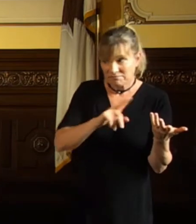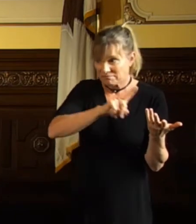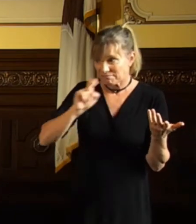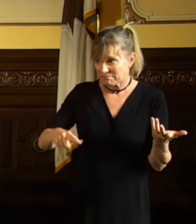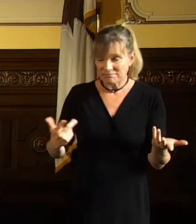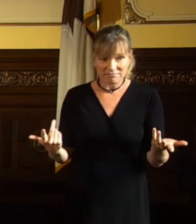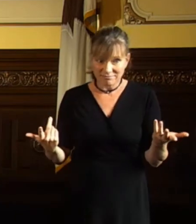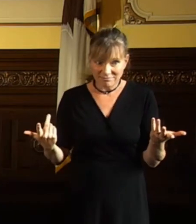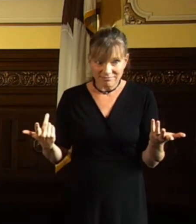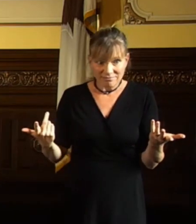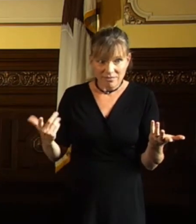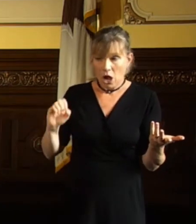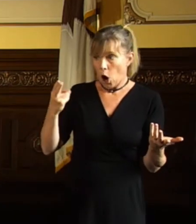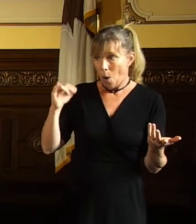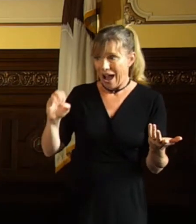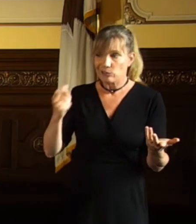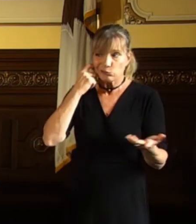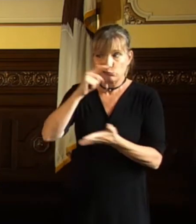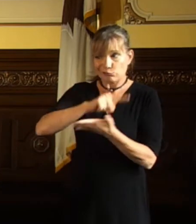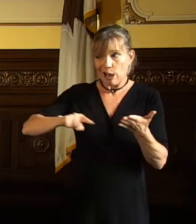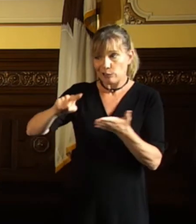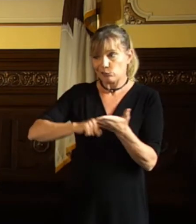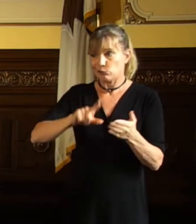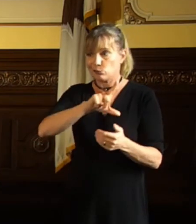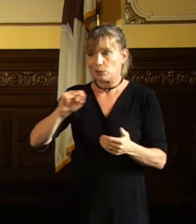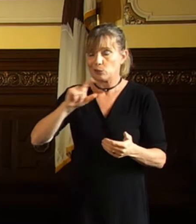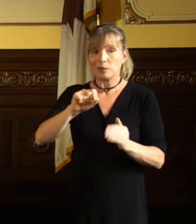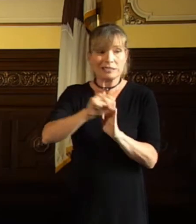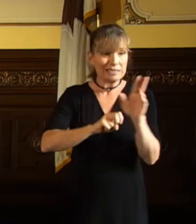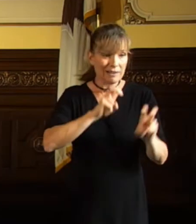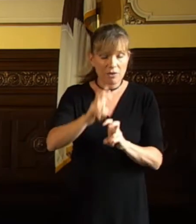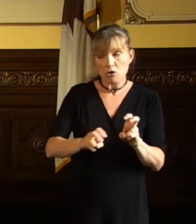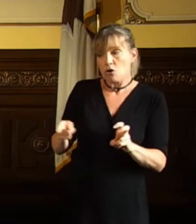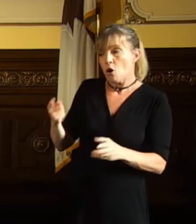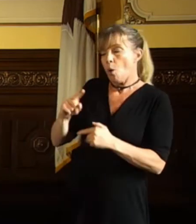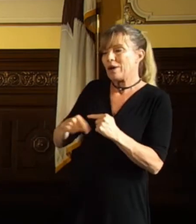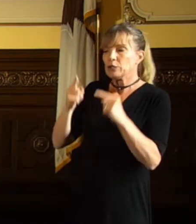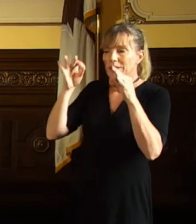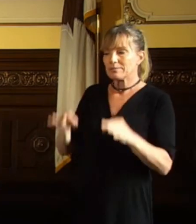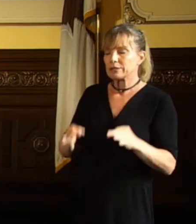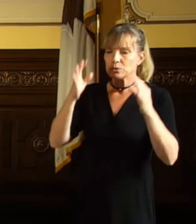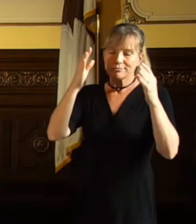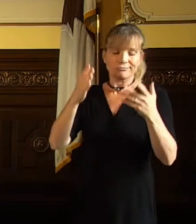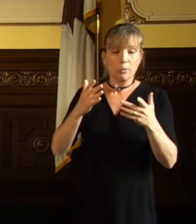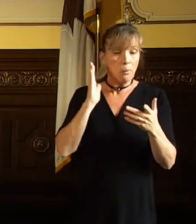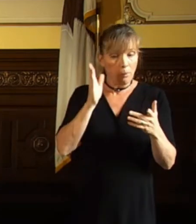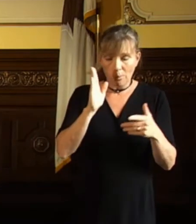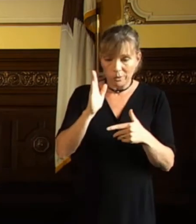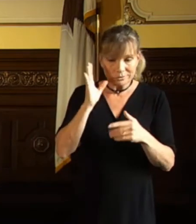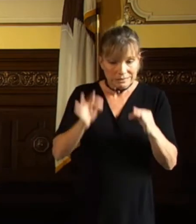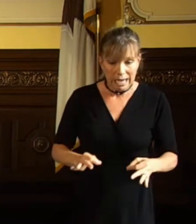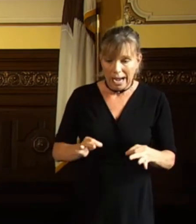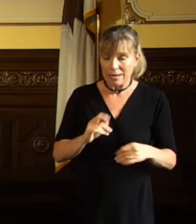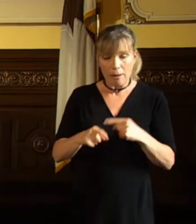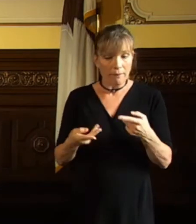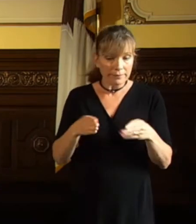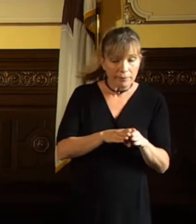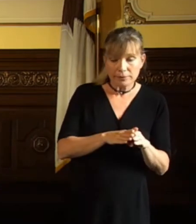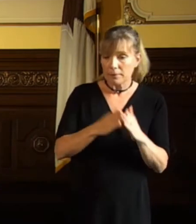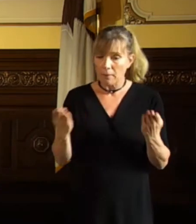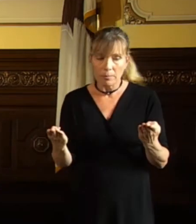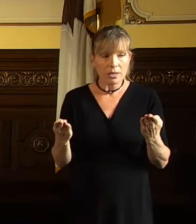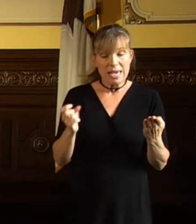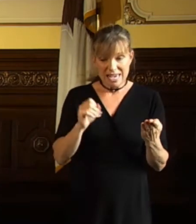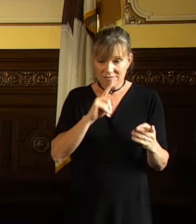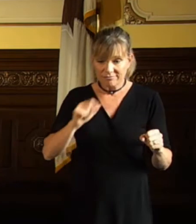asking, Ohio has just canceled their 2020 State Fair. When do you expect to make a formal decision on the State Fair here in Illinois? And if so,